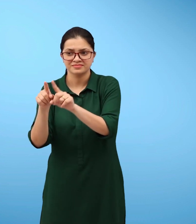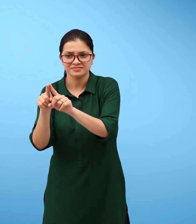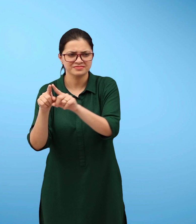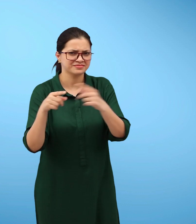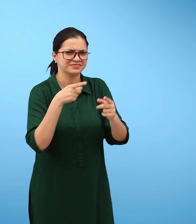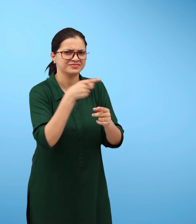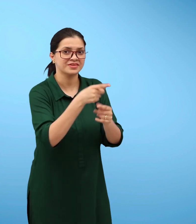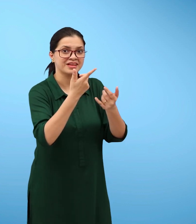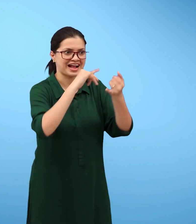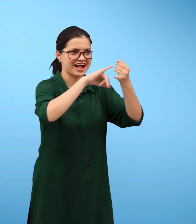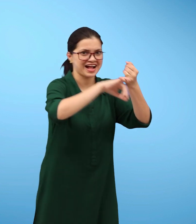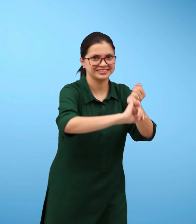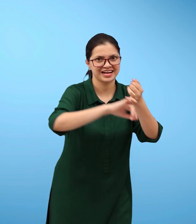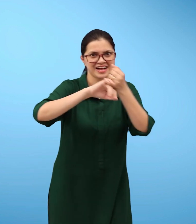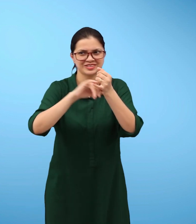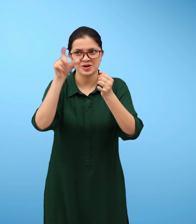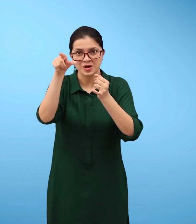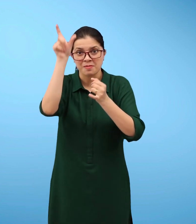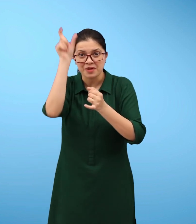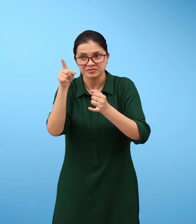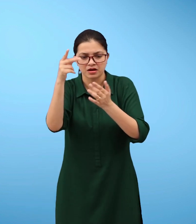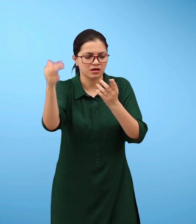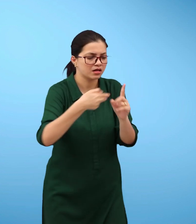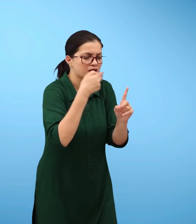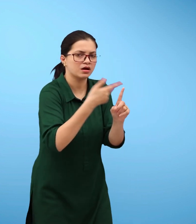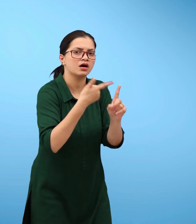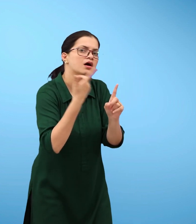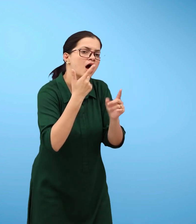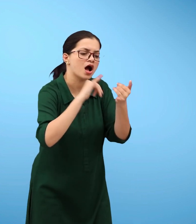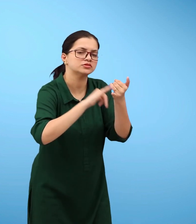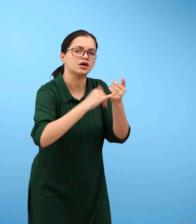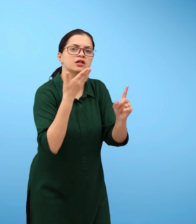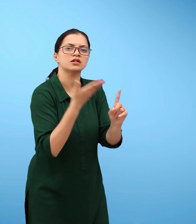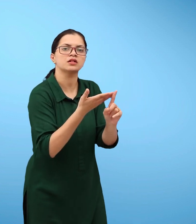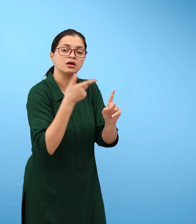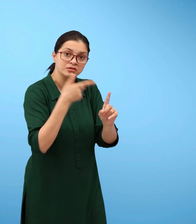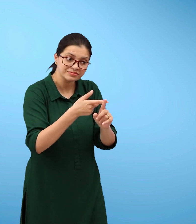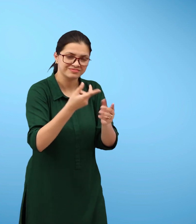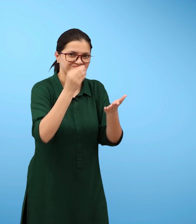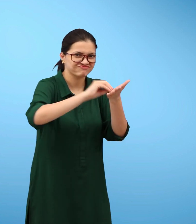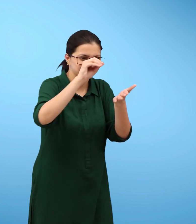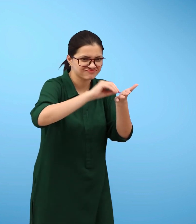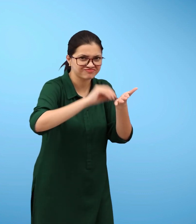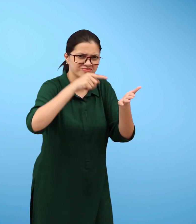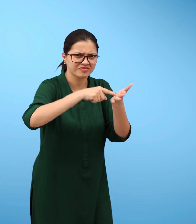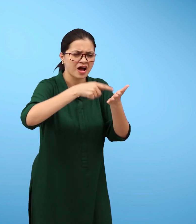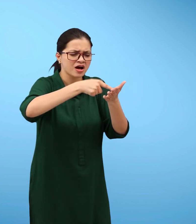In his treatise Sushrut Samhita, Sushrut speaks about elaborate surgical procedures.